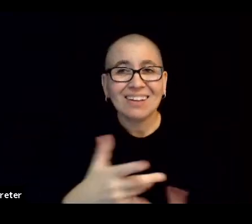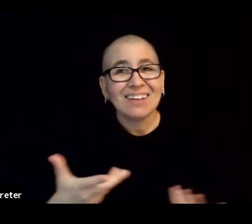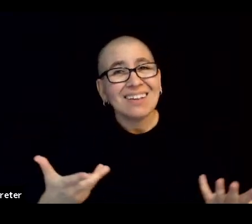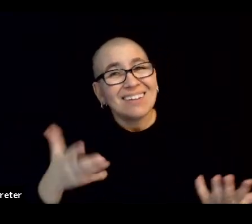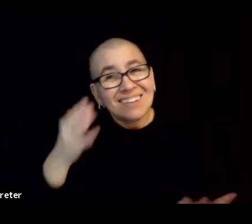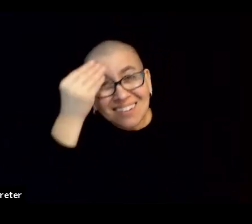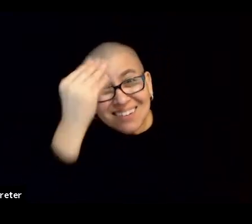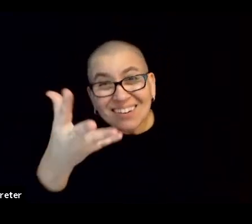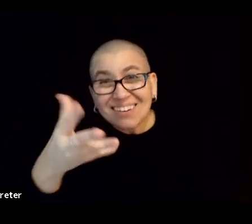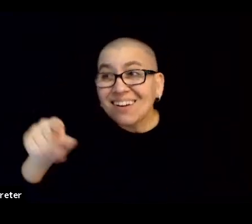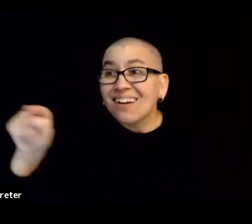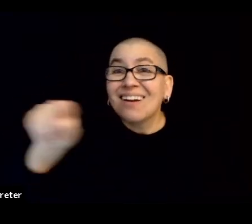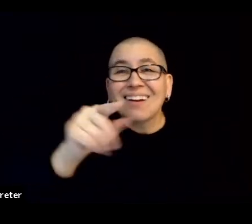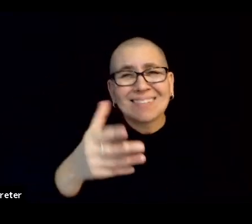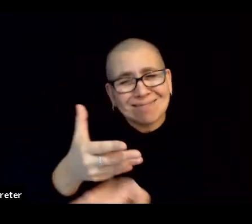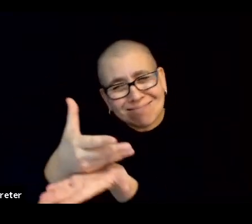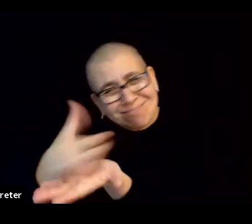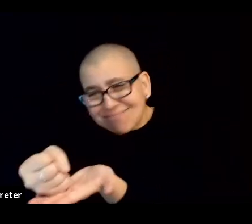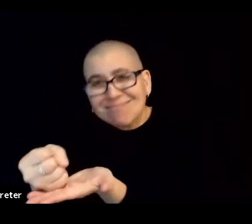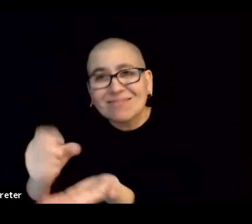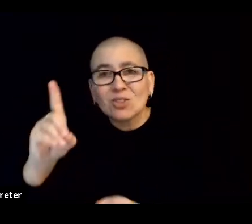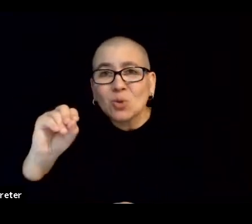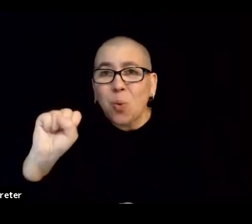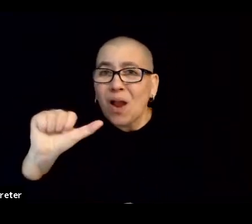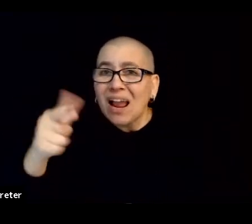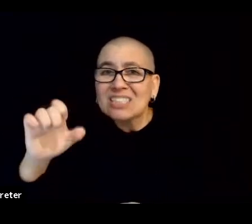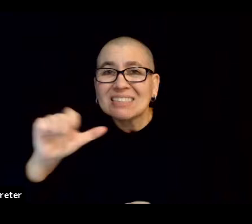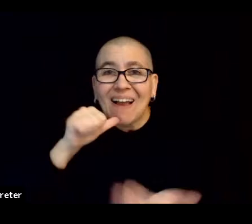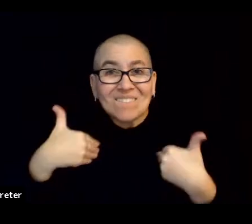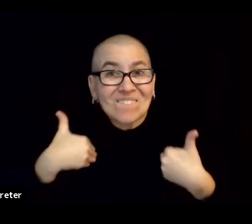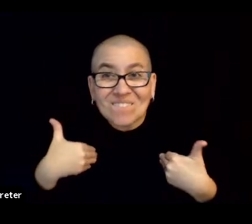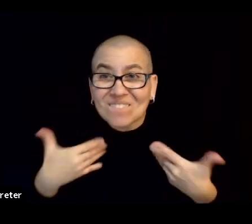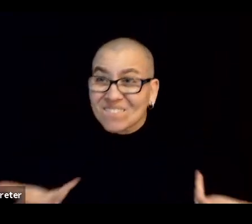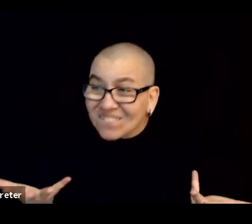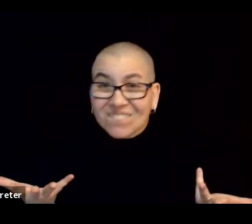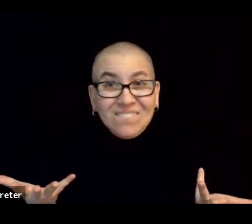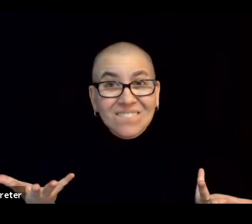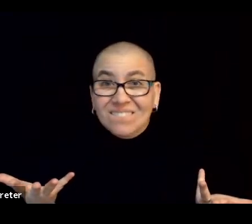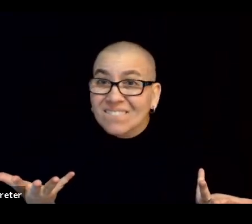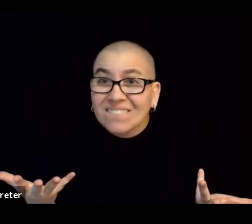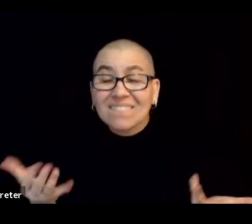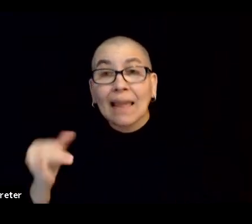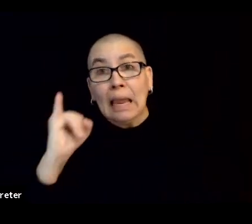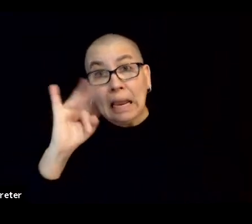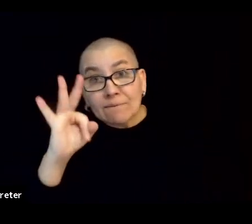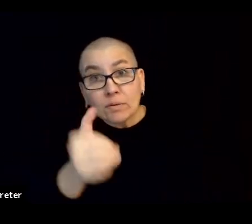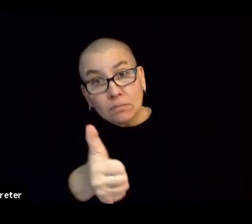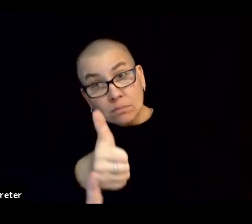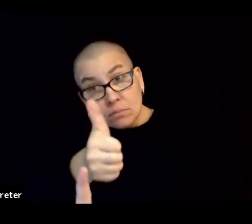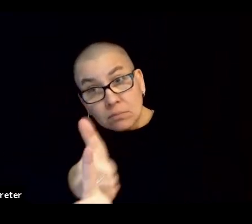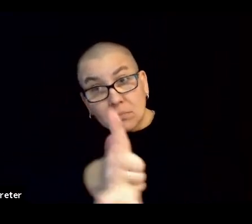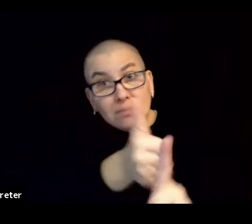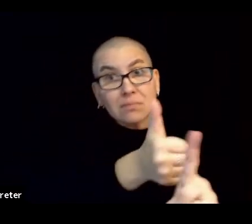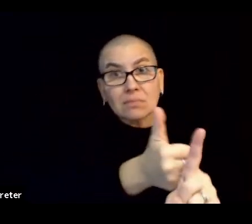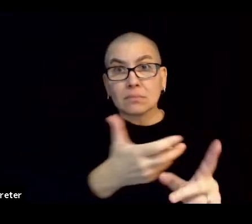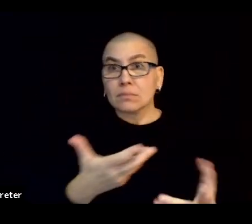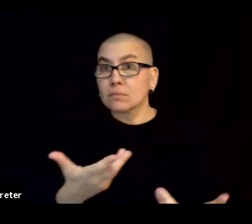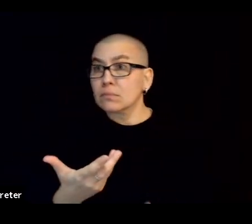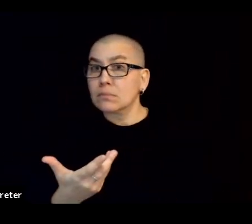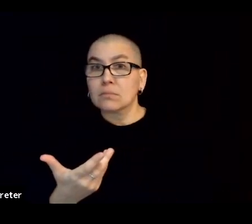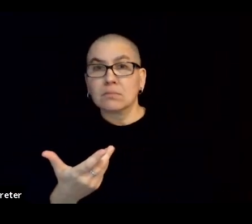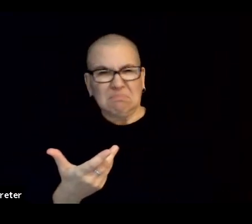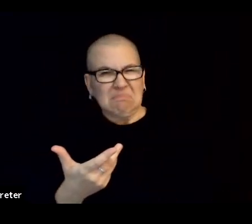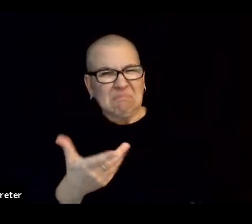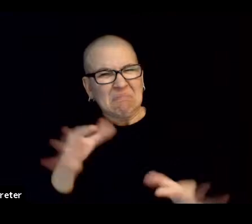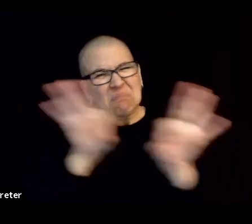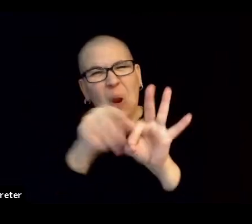use. And so if you have a regular source of healthcare, your provider is going to let you know when they have vaccine available for